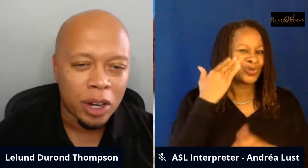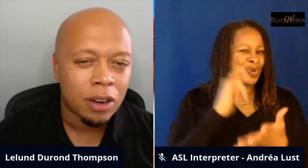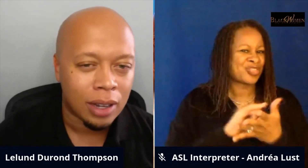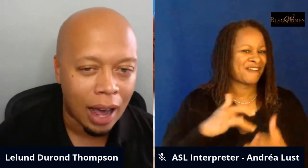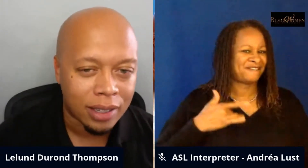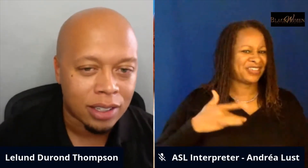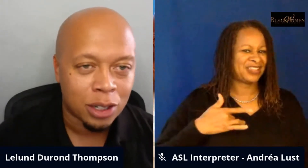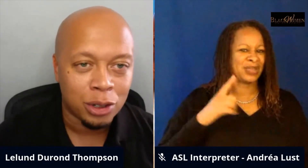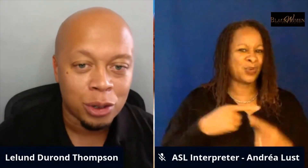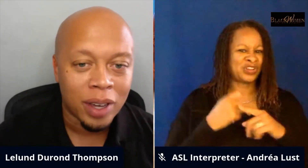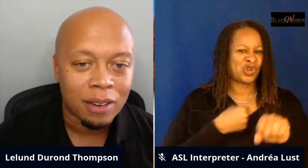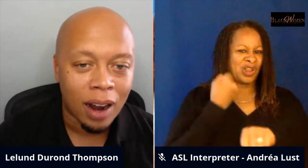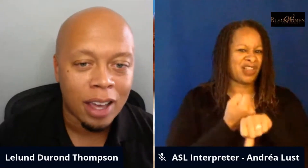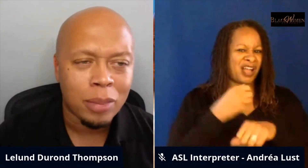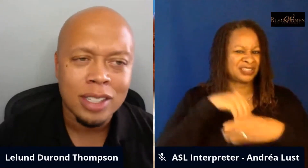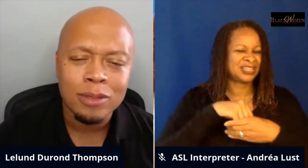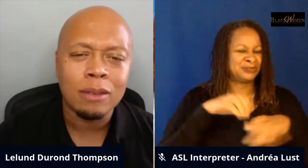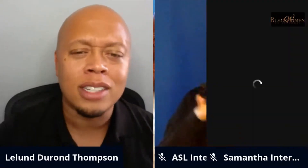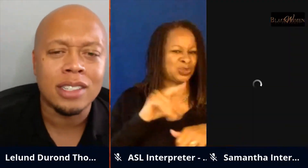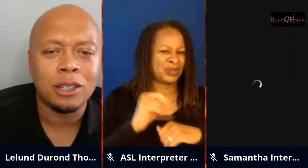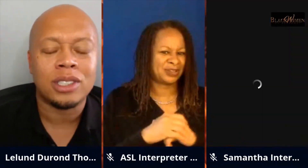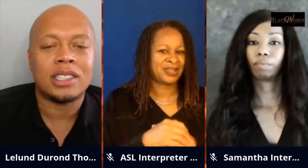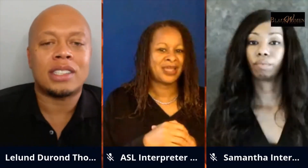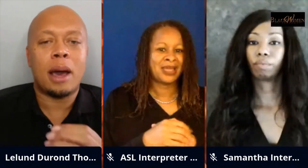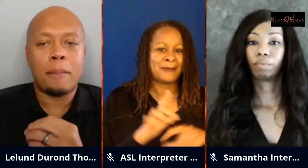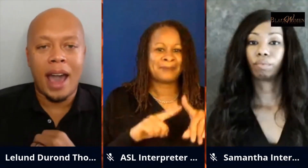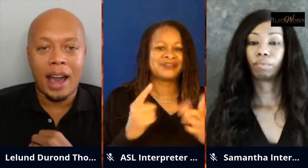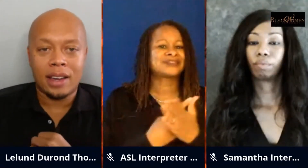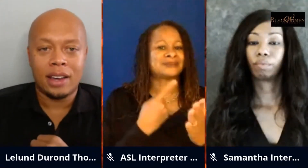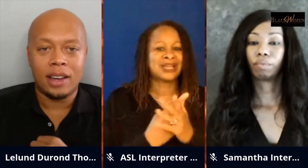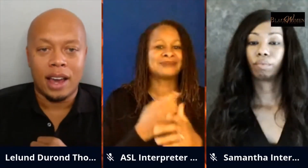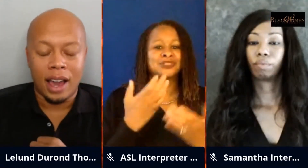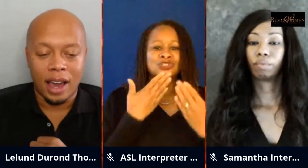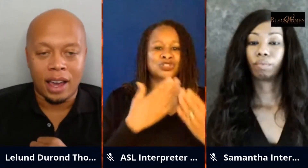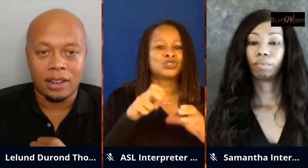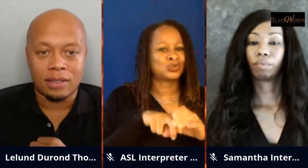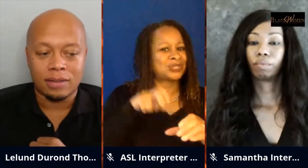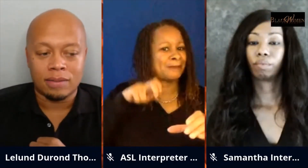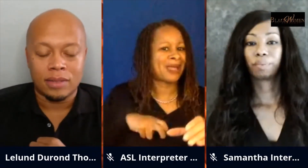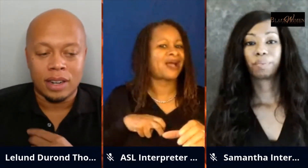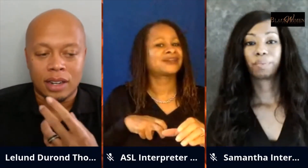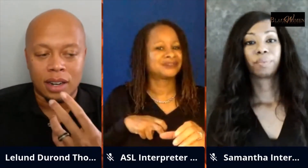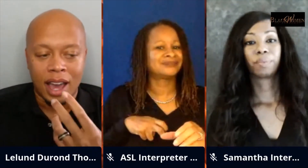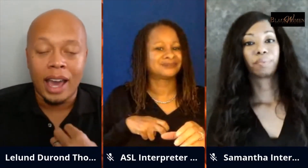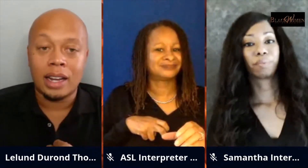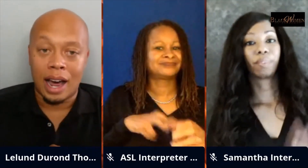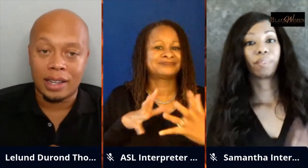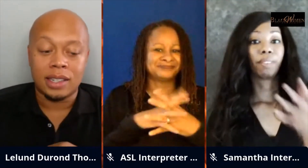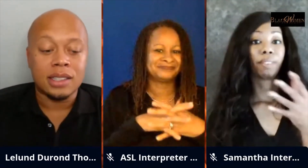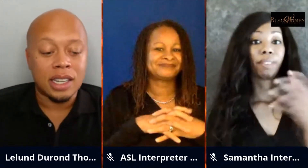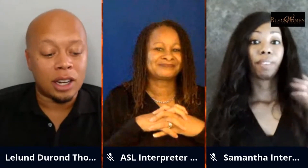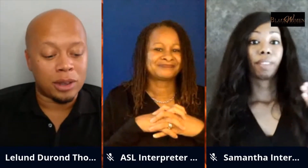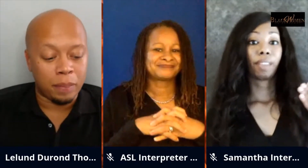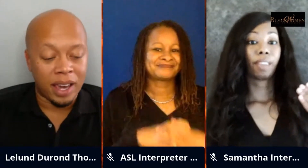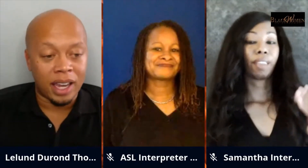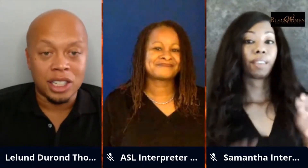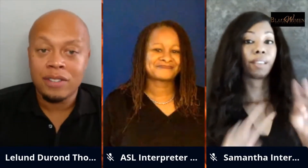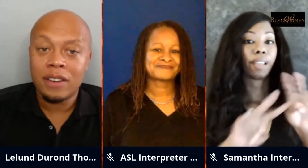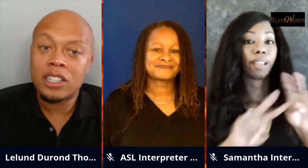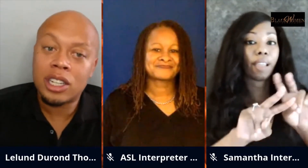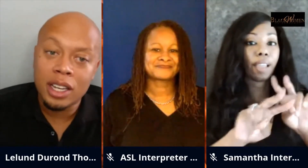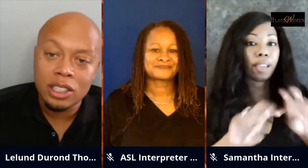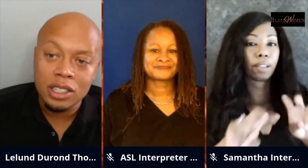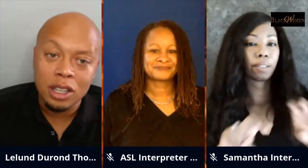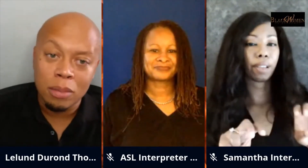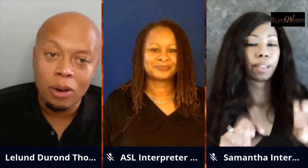feeling when you're locked into doing, right? But sometimes it's still to step back and analyze it, see it on the page, even